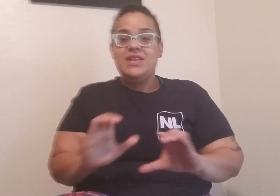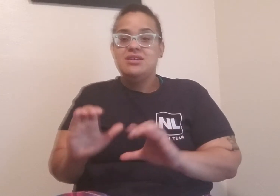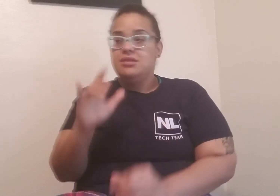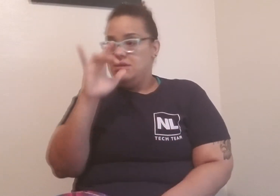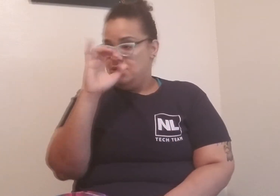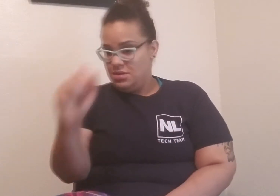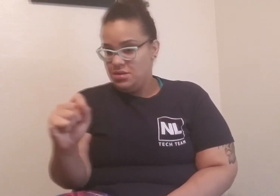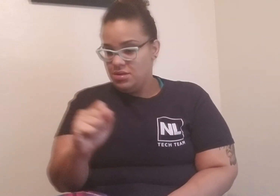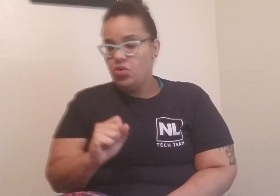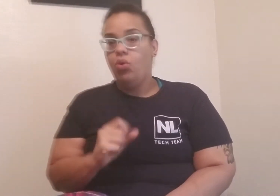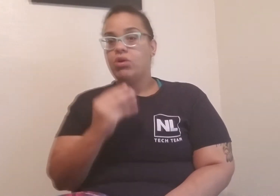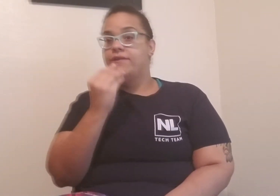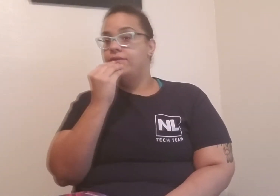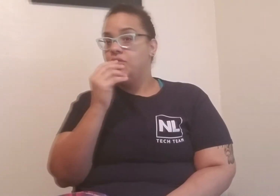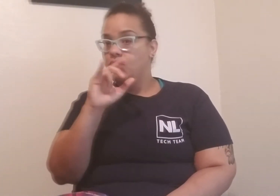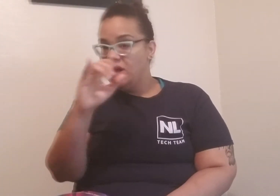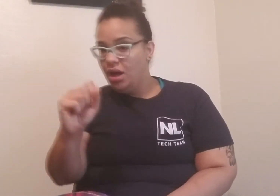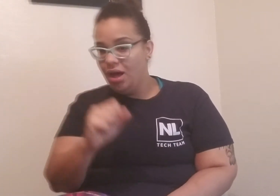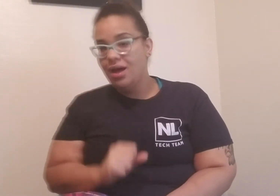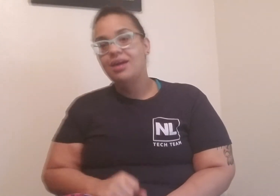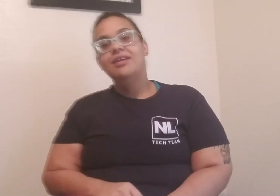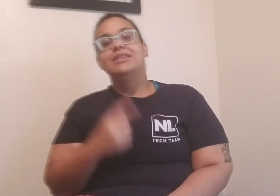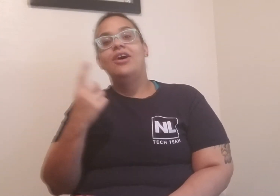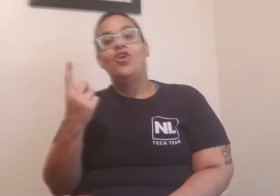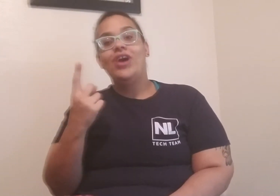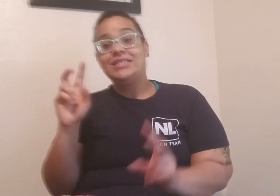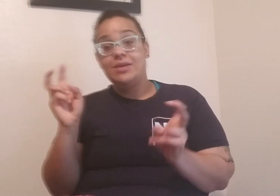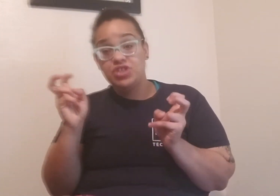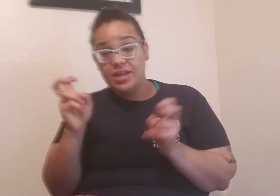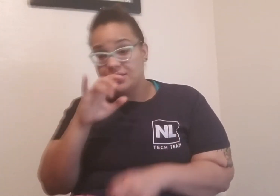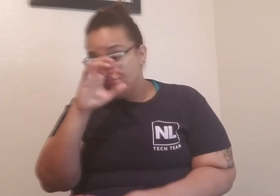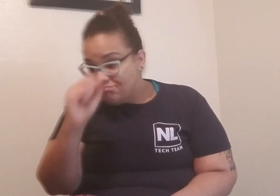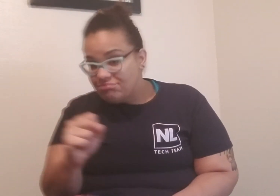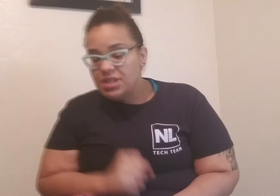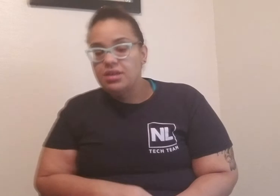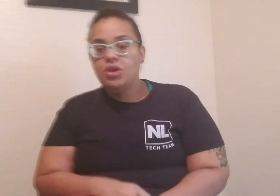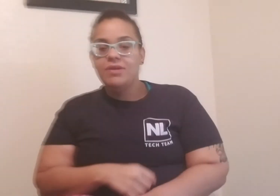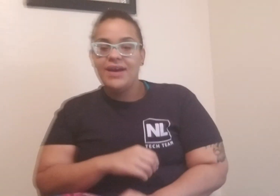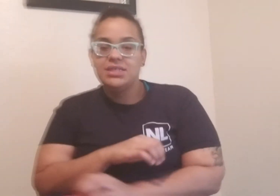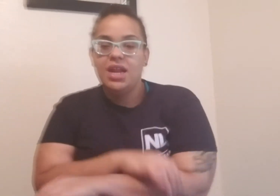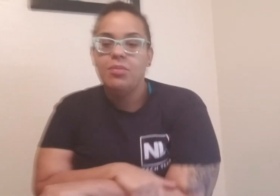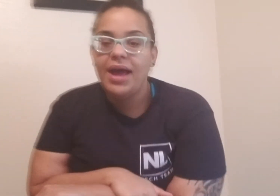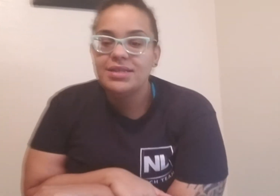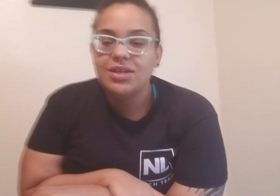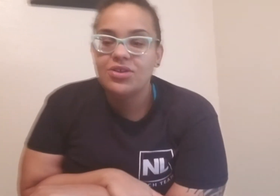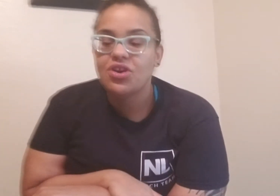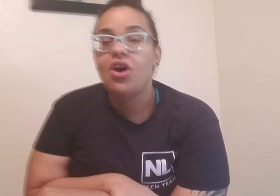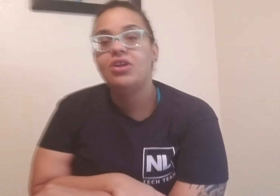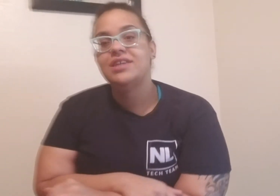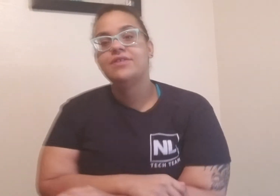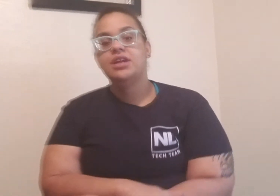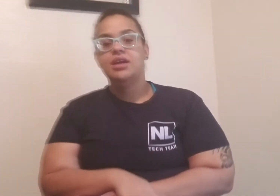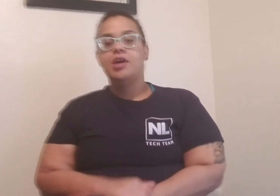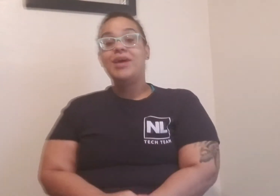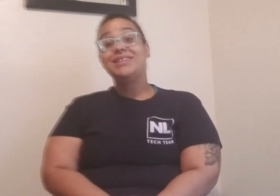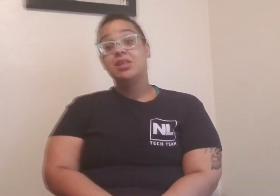activity, or food, or a subject you can be fascinated by. So those are all different